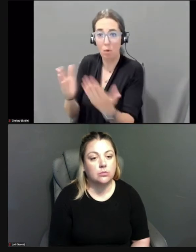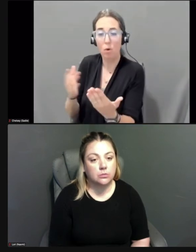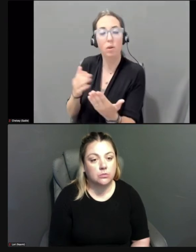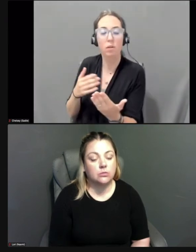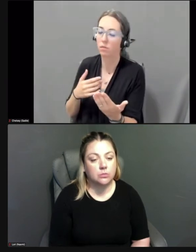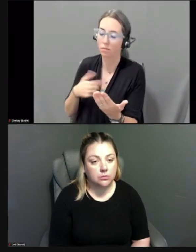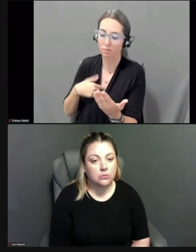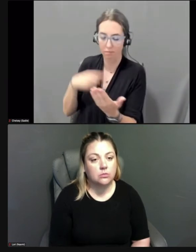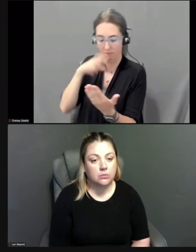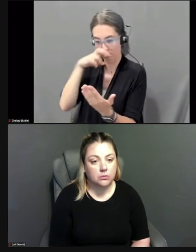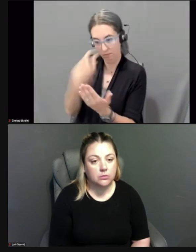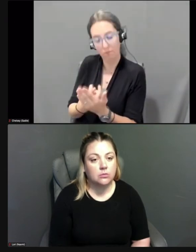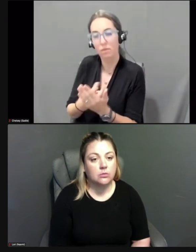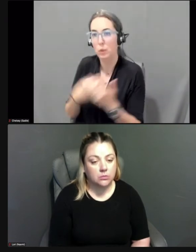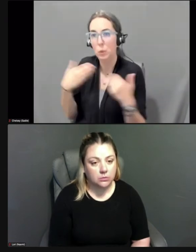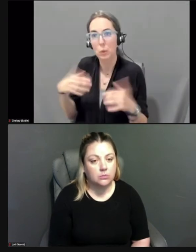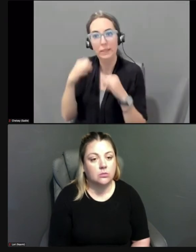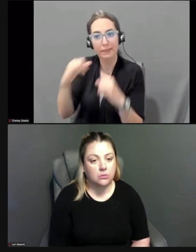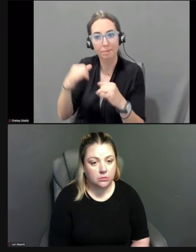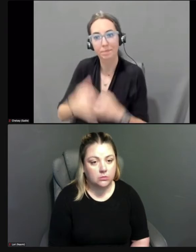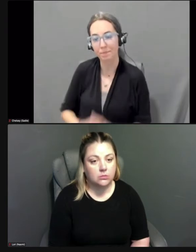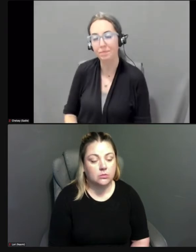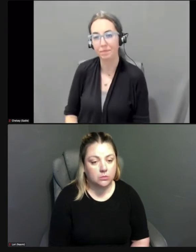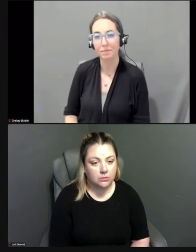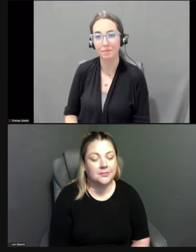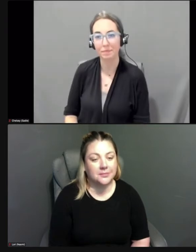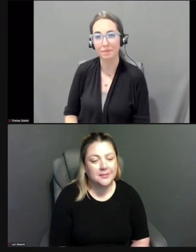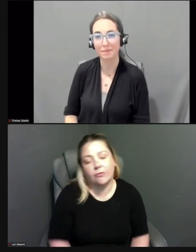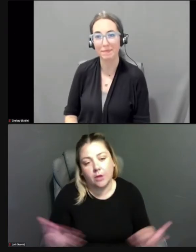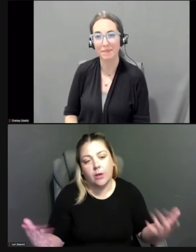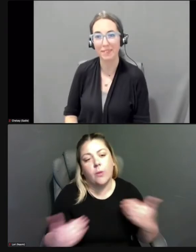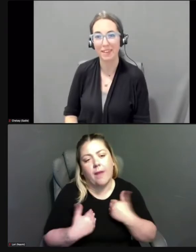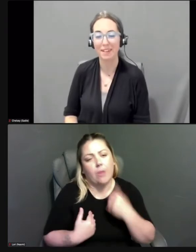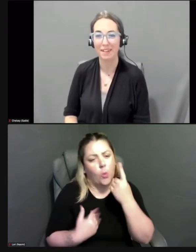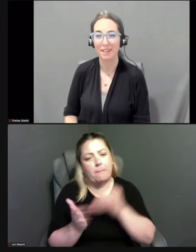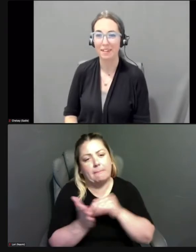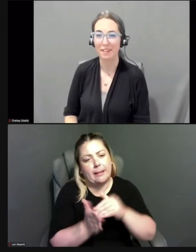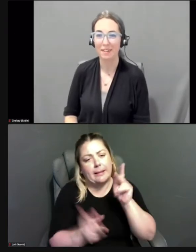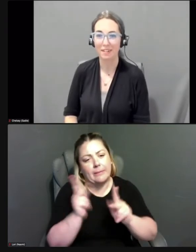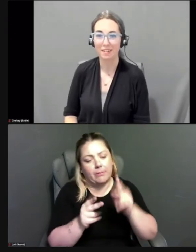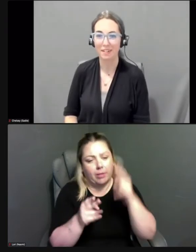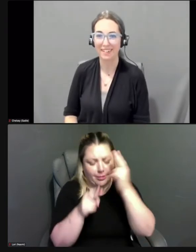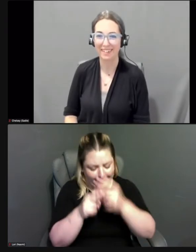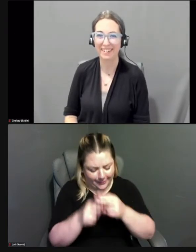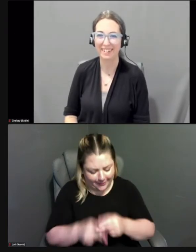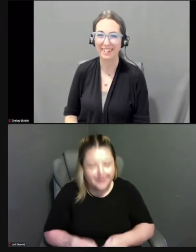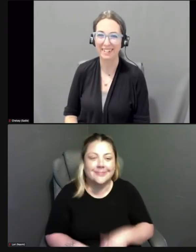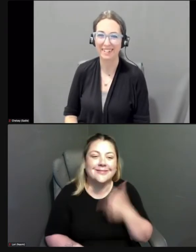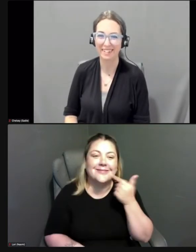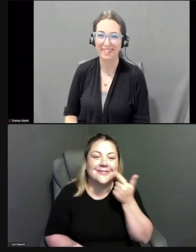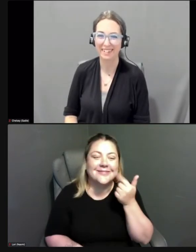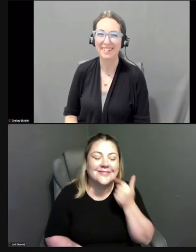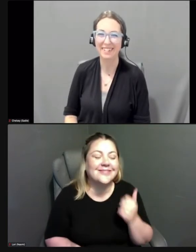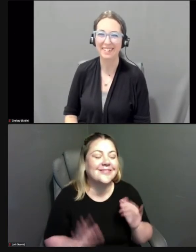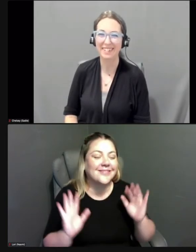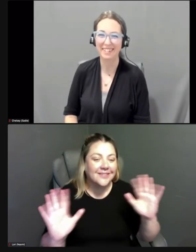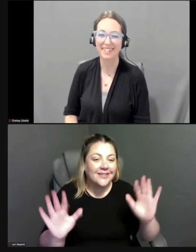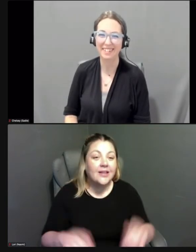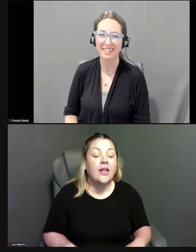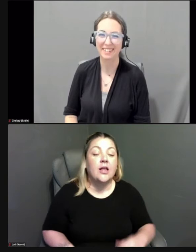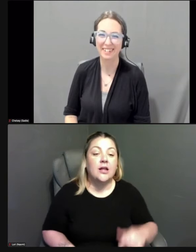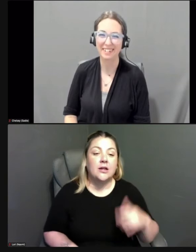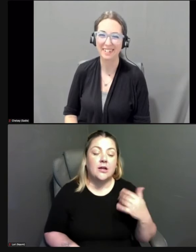learning about other resources. So we've got like a million influences here, right? Yes. So because, so our theme for